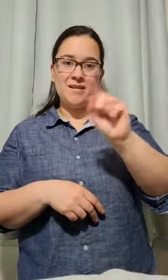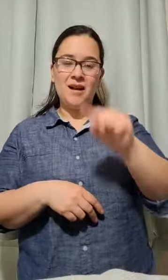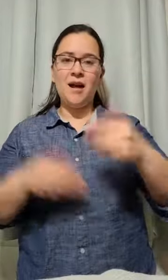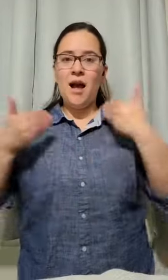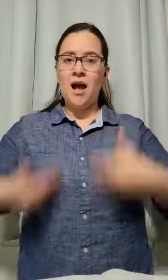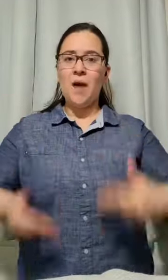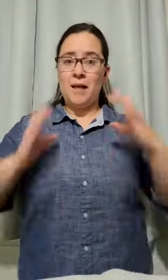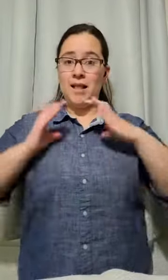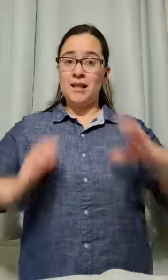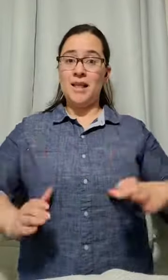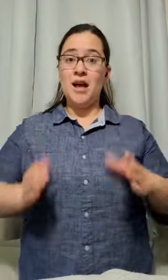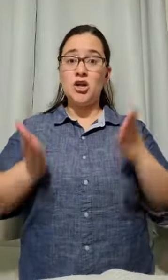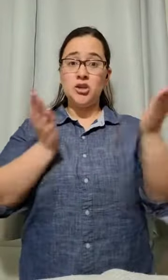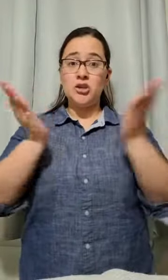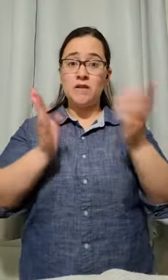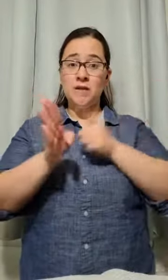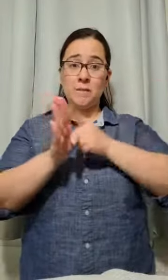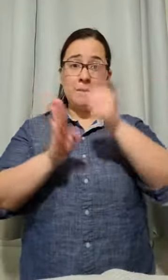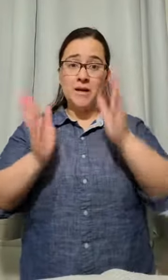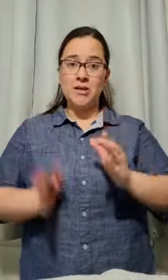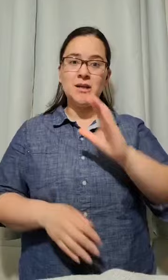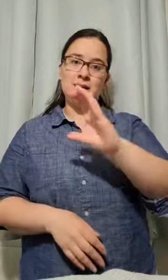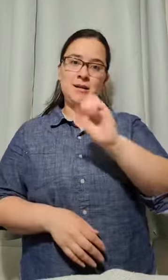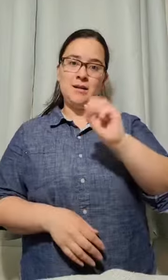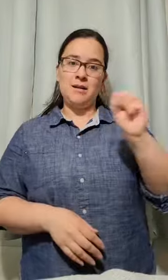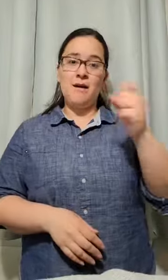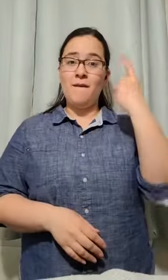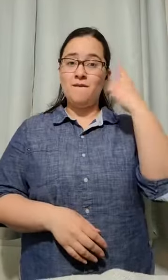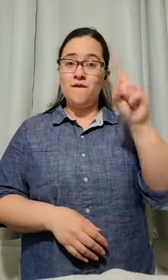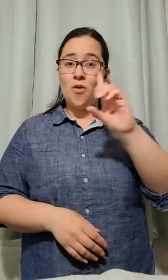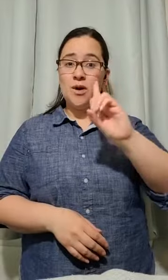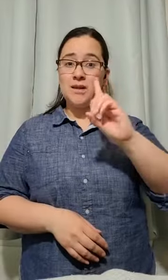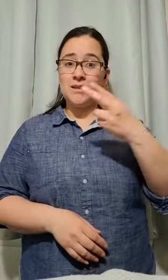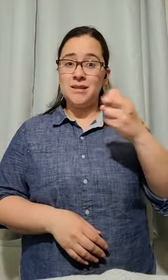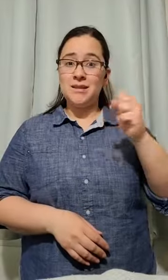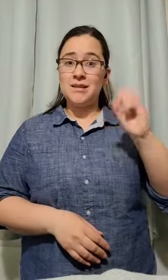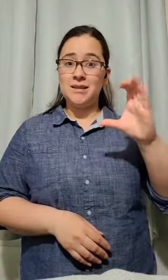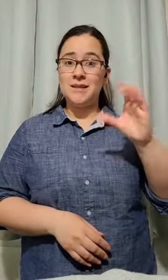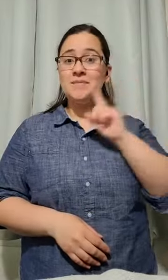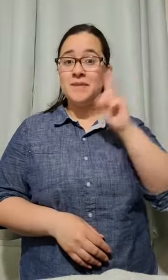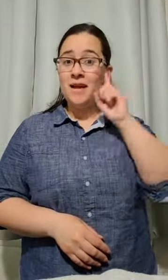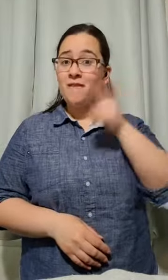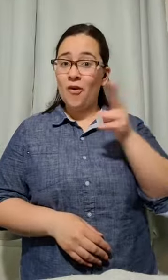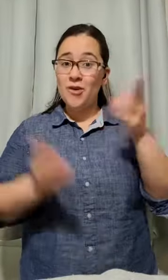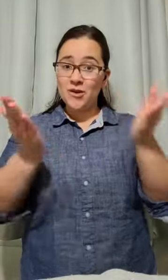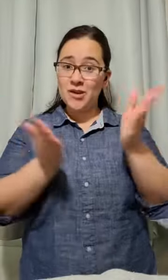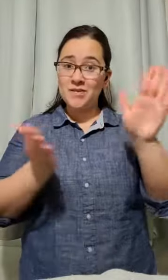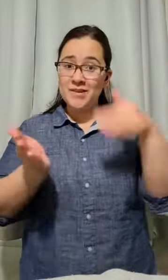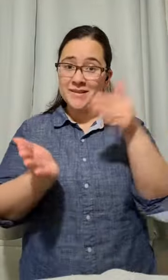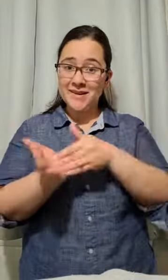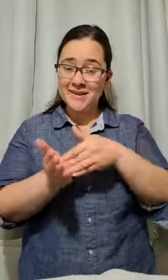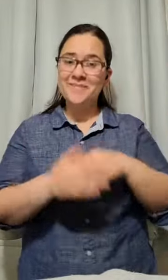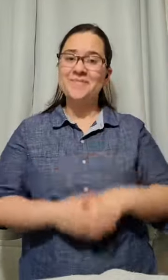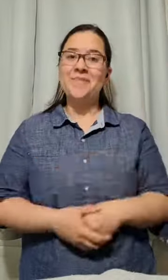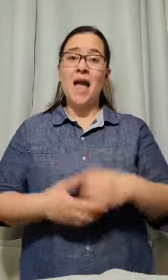people that he wants to be like. Another hung up in residence, police officer Trevor Wainwright, was out of town enjoying a day